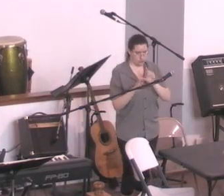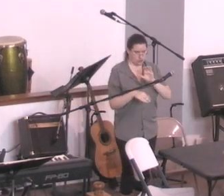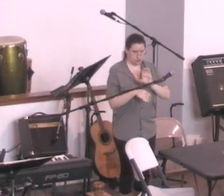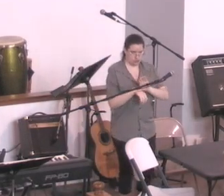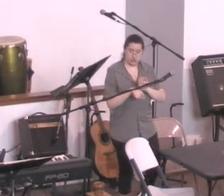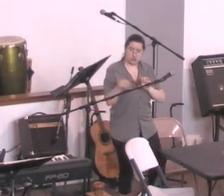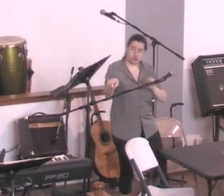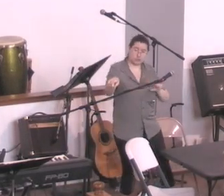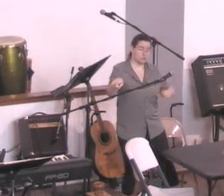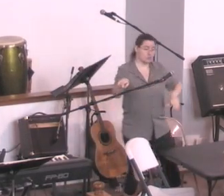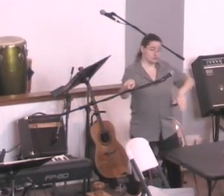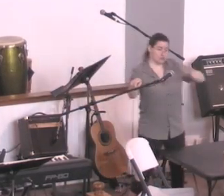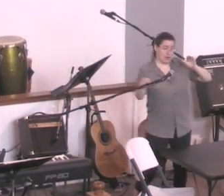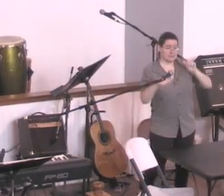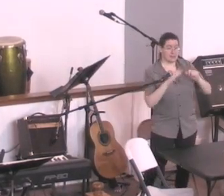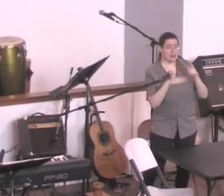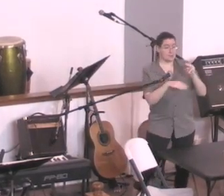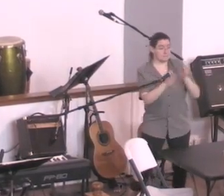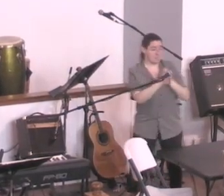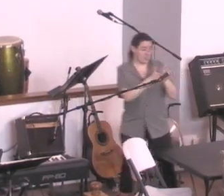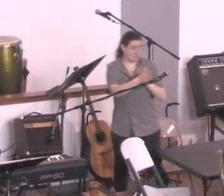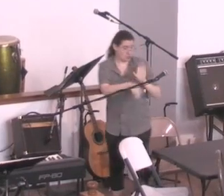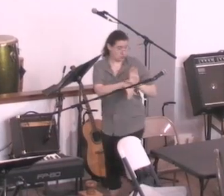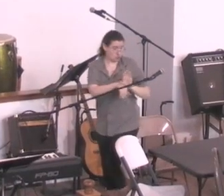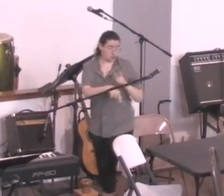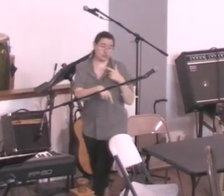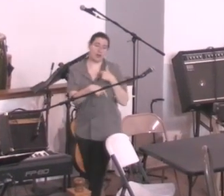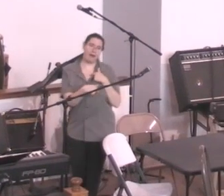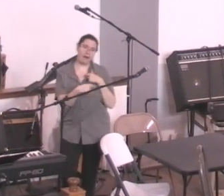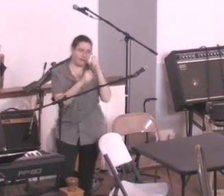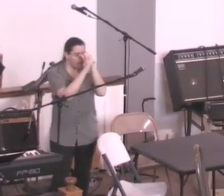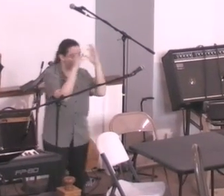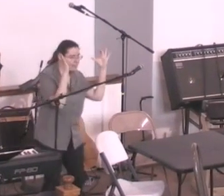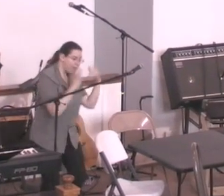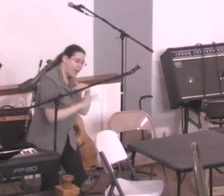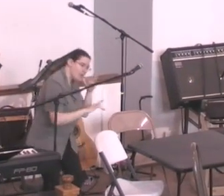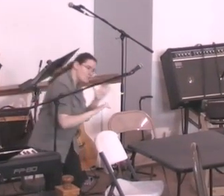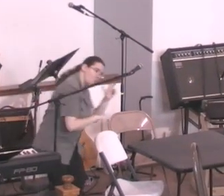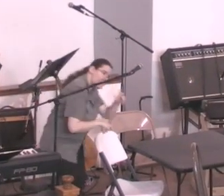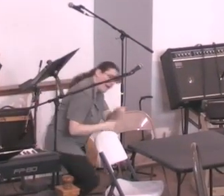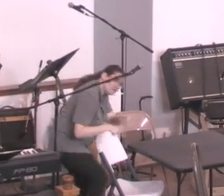so I got the grand idea that I'm going to go back to church.